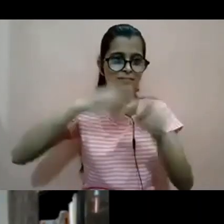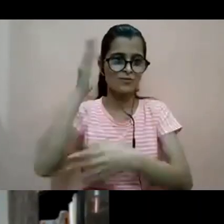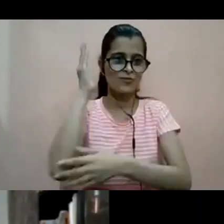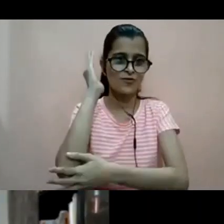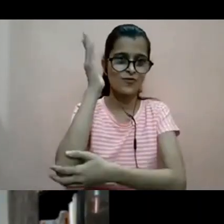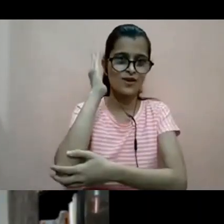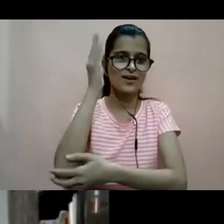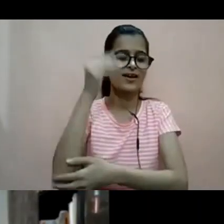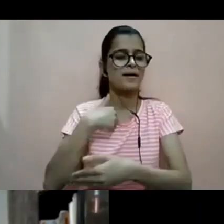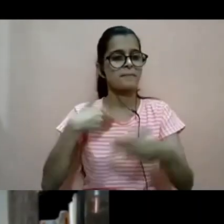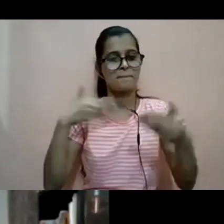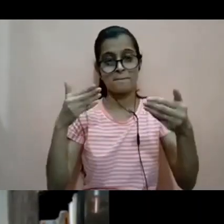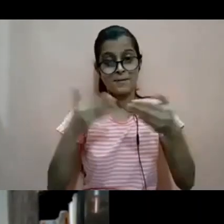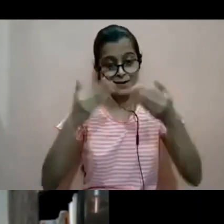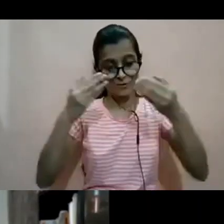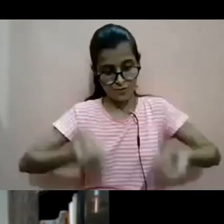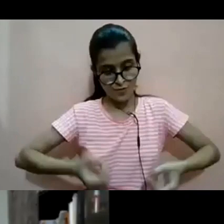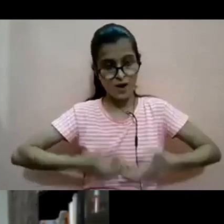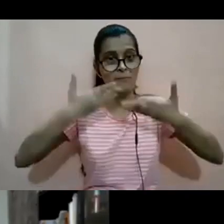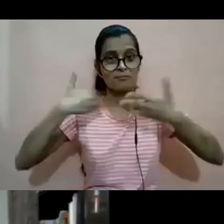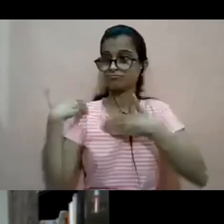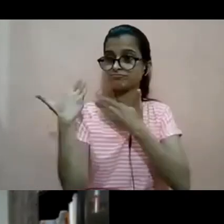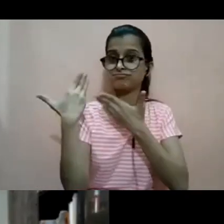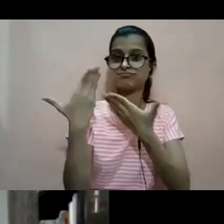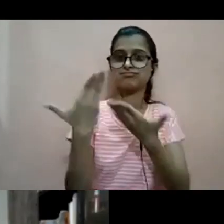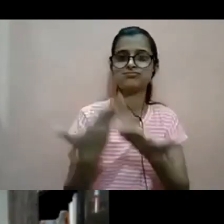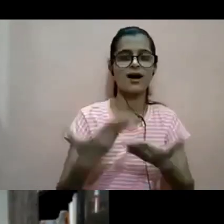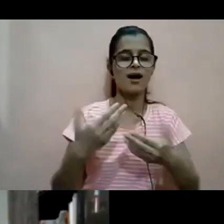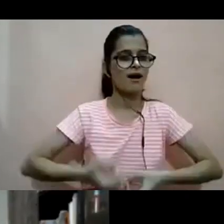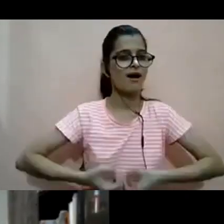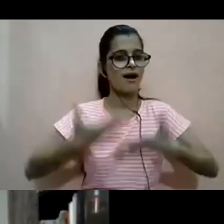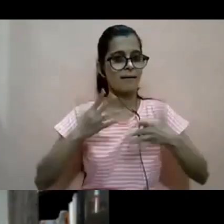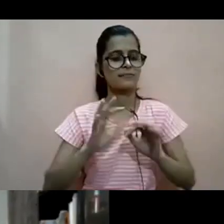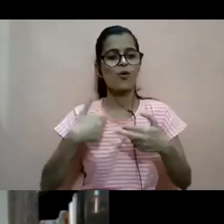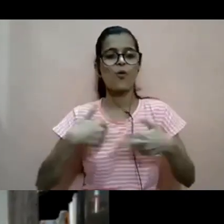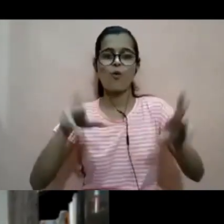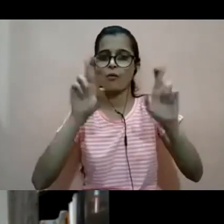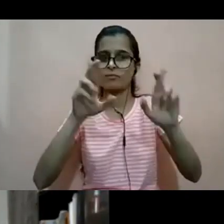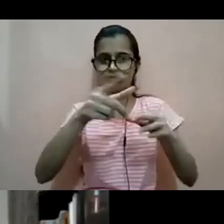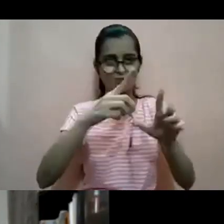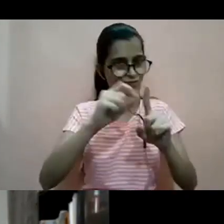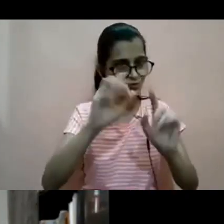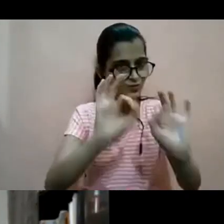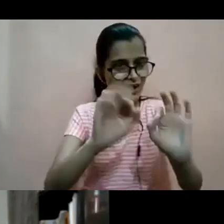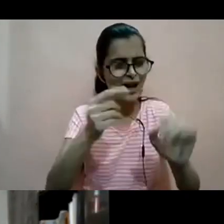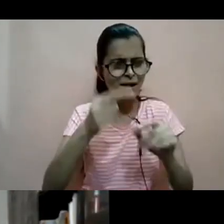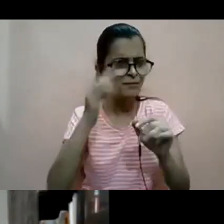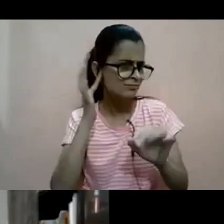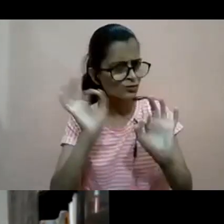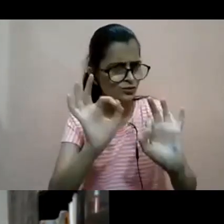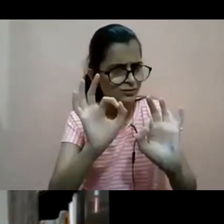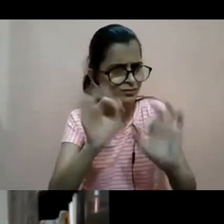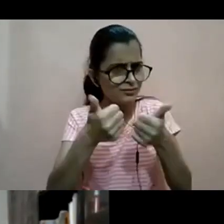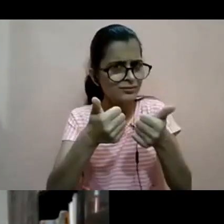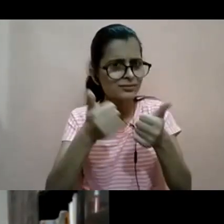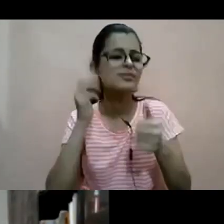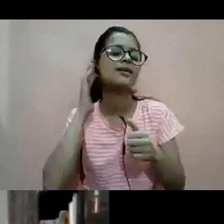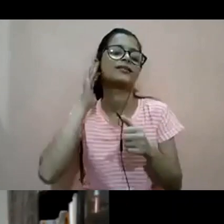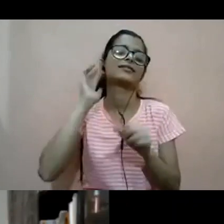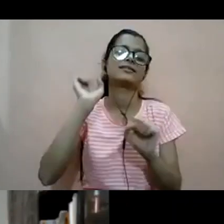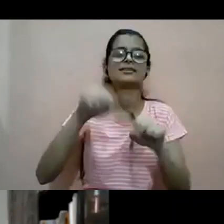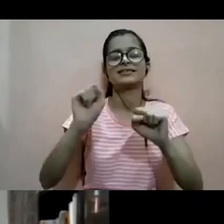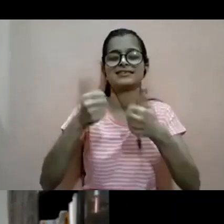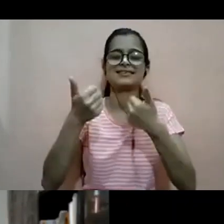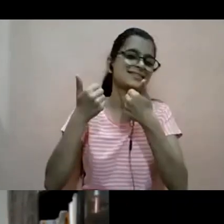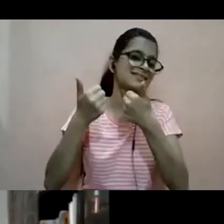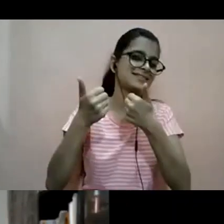Nice to meet you after some time. Hope you're doing well. Hello, am I audible? Yes, you are. Huh. Nice to hear